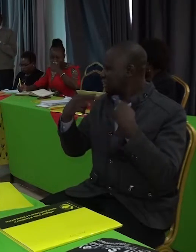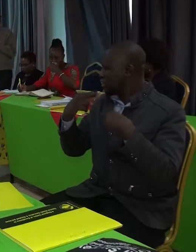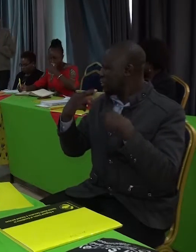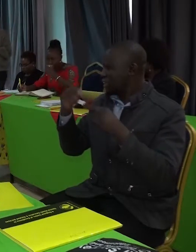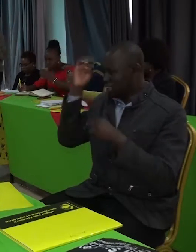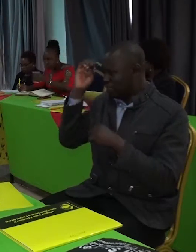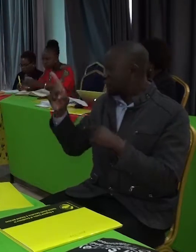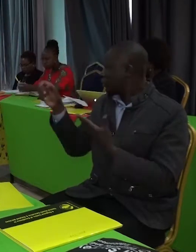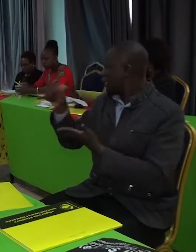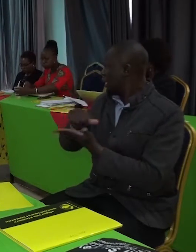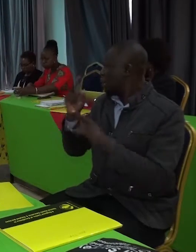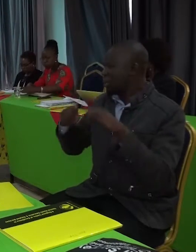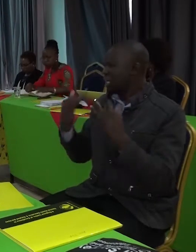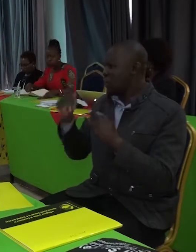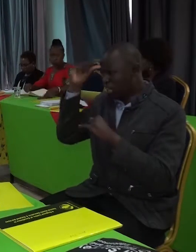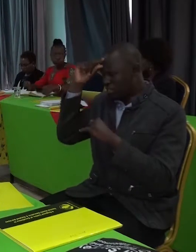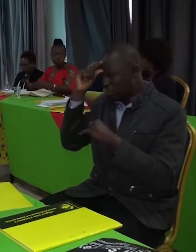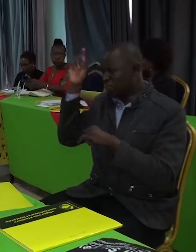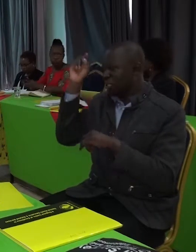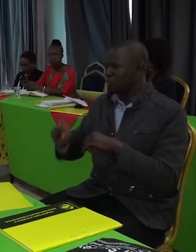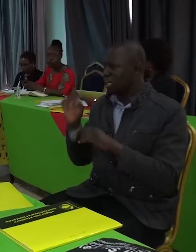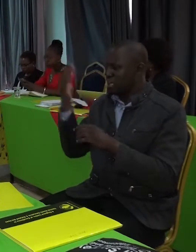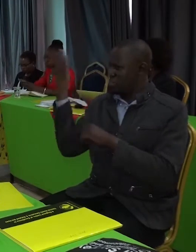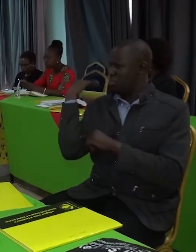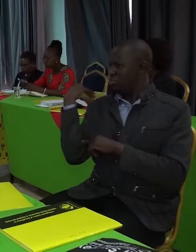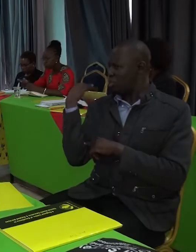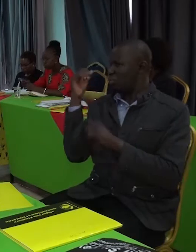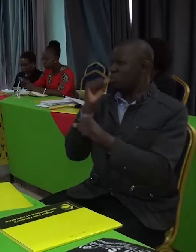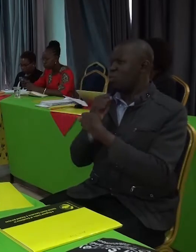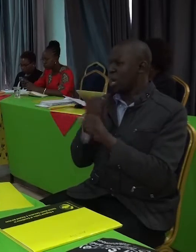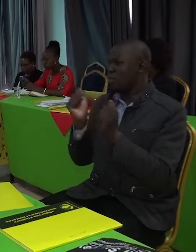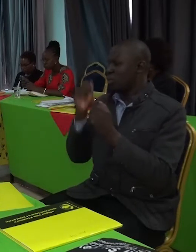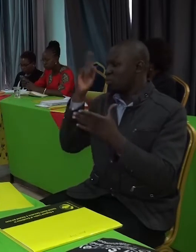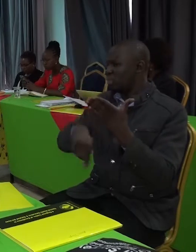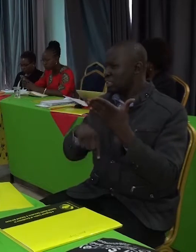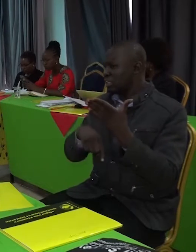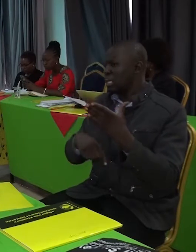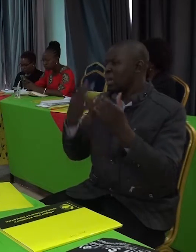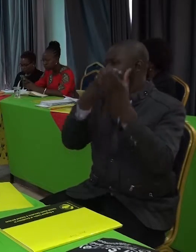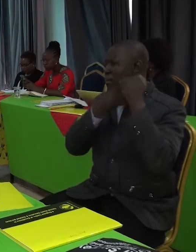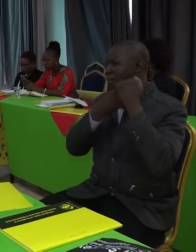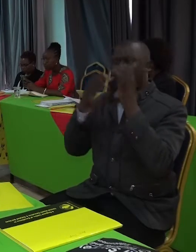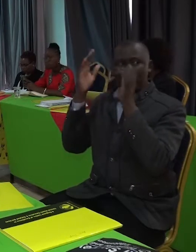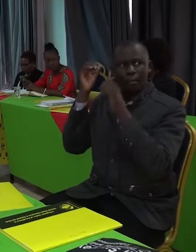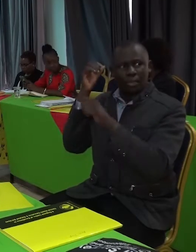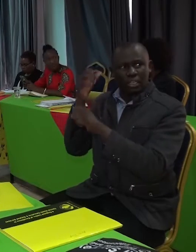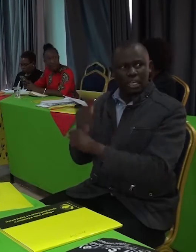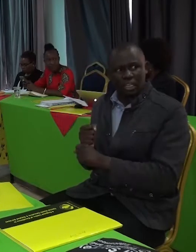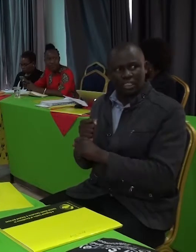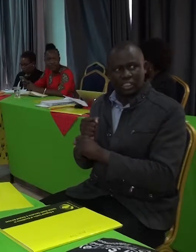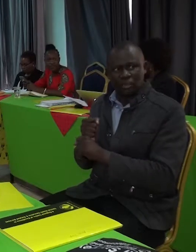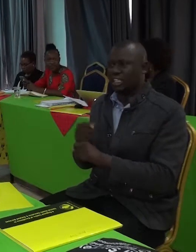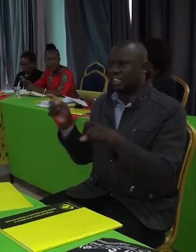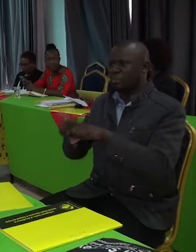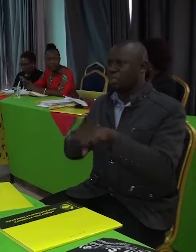necessary. Governments were required there to work with partners. I'm happy Renata is around and